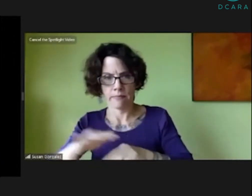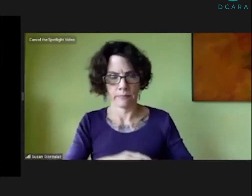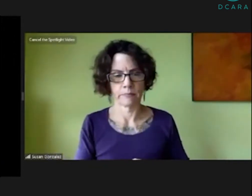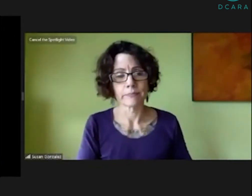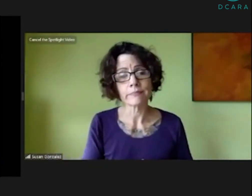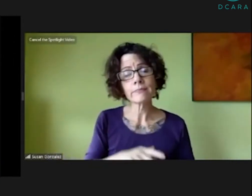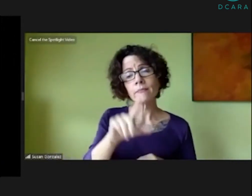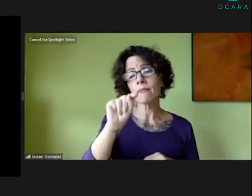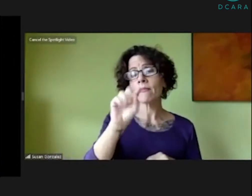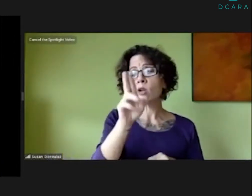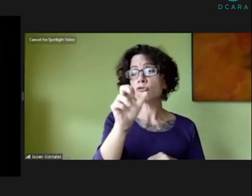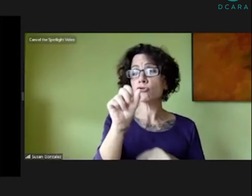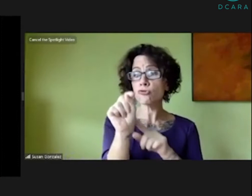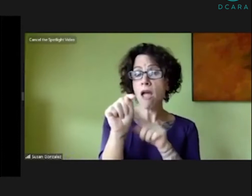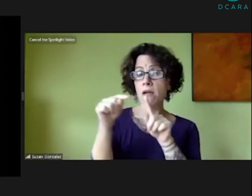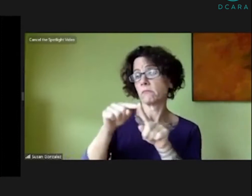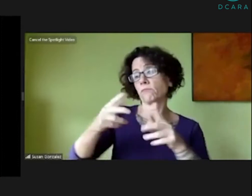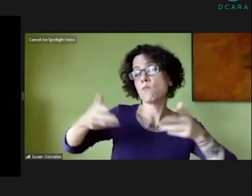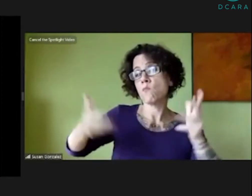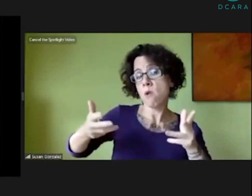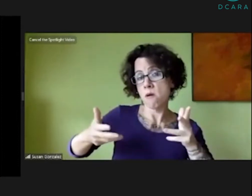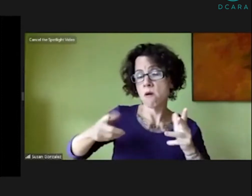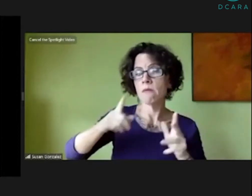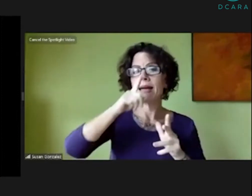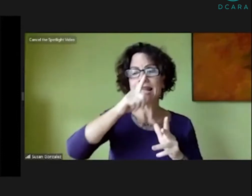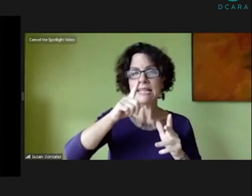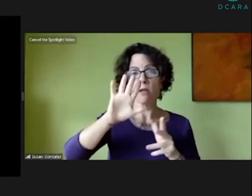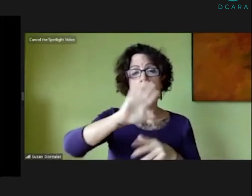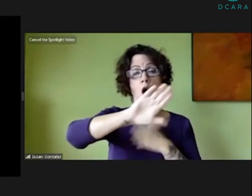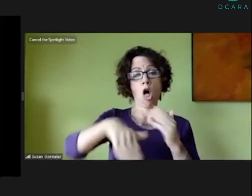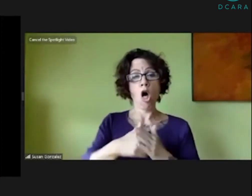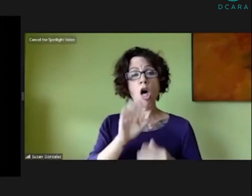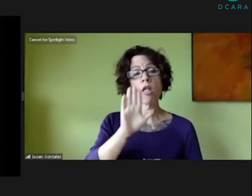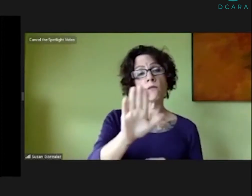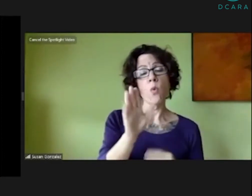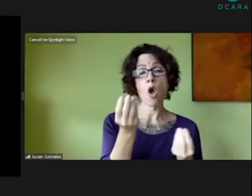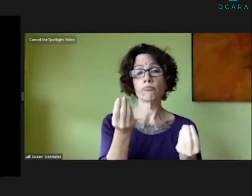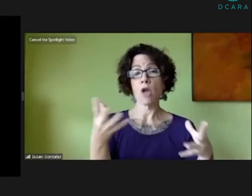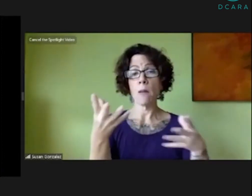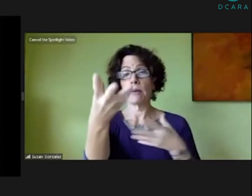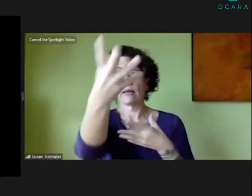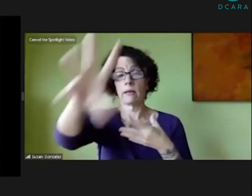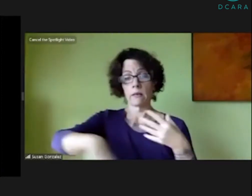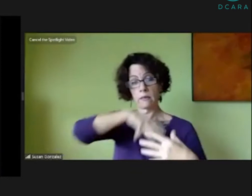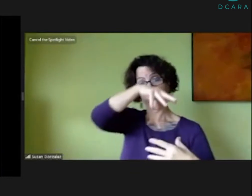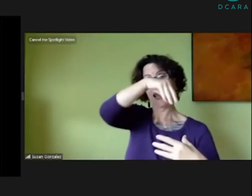will ask, should I do it? I hear that it's the best way to save money and time and so forth.